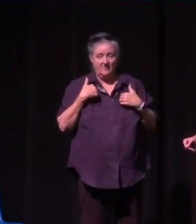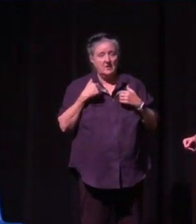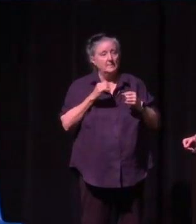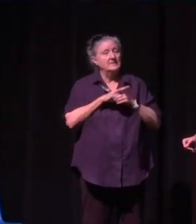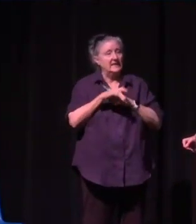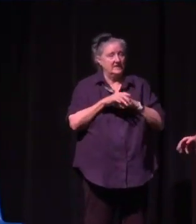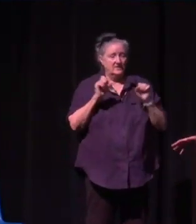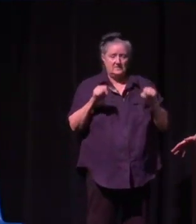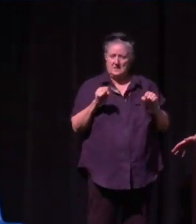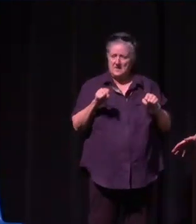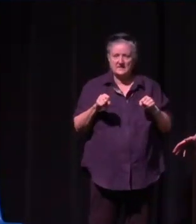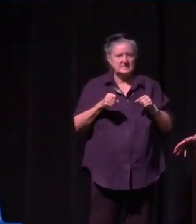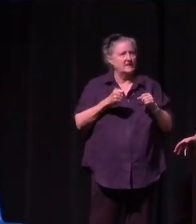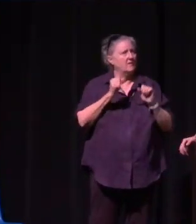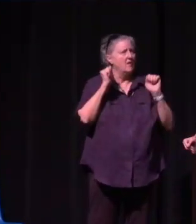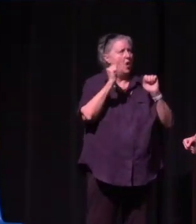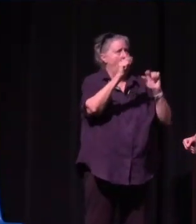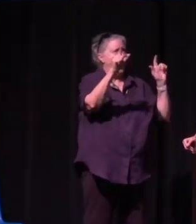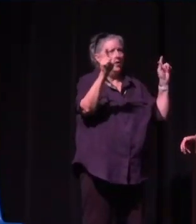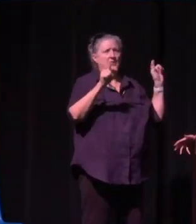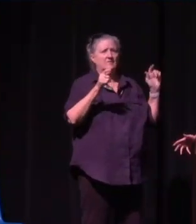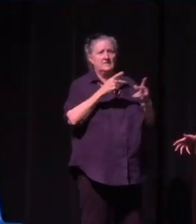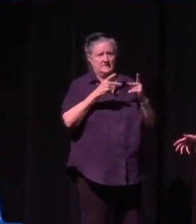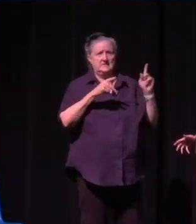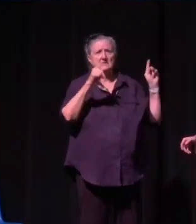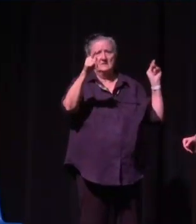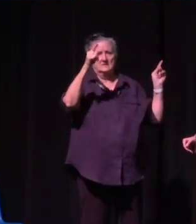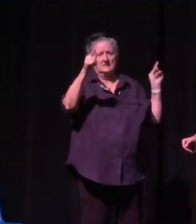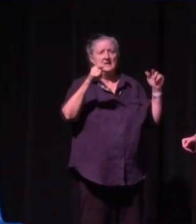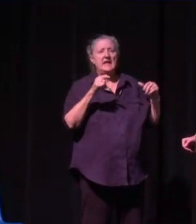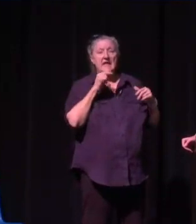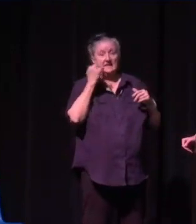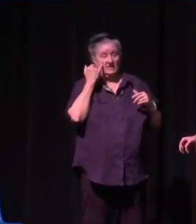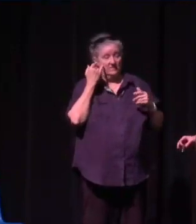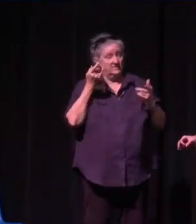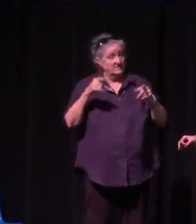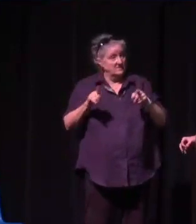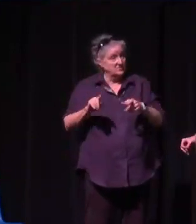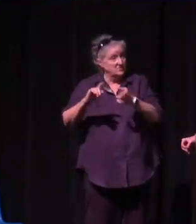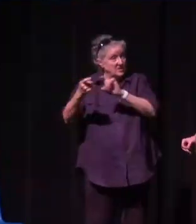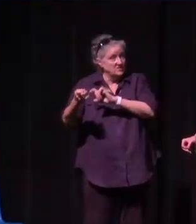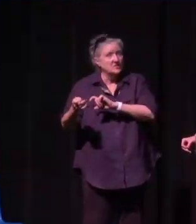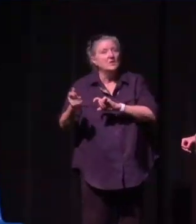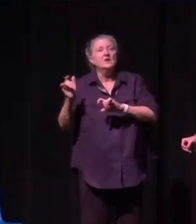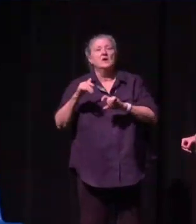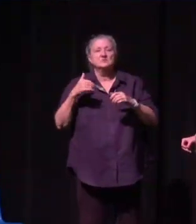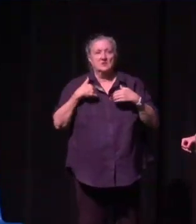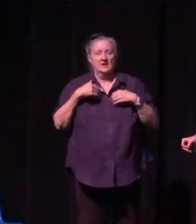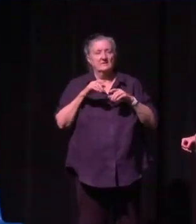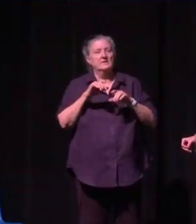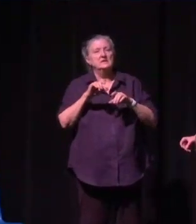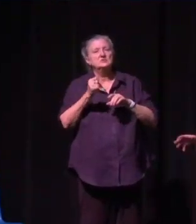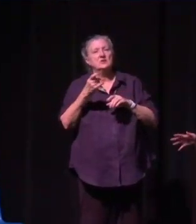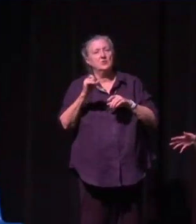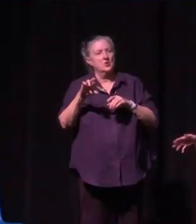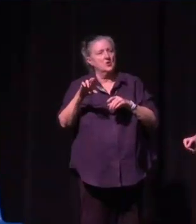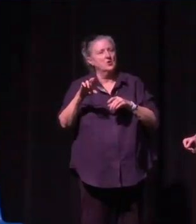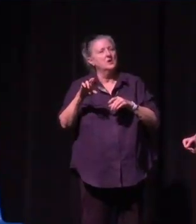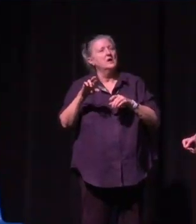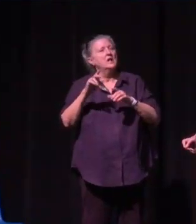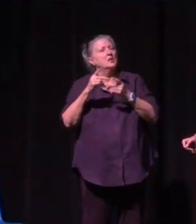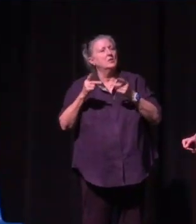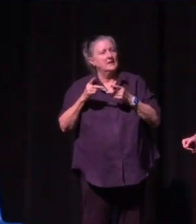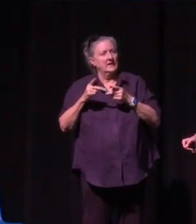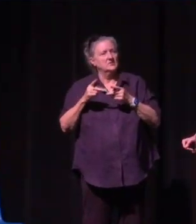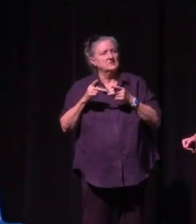plenty of capacity at all of these facilities, and if conditions were to change, we also have shelter locations, of